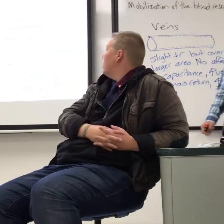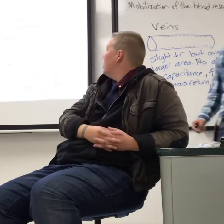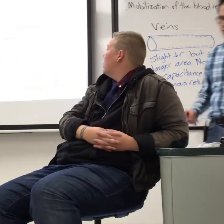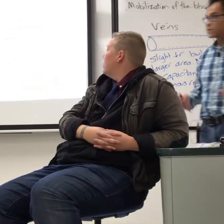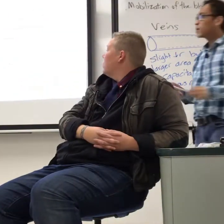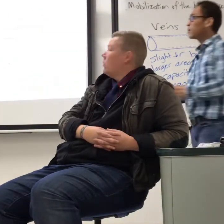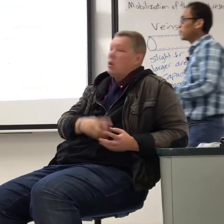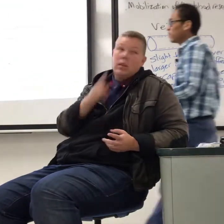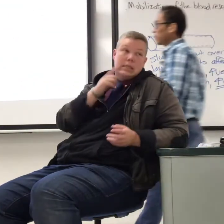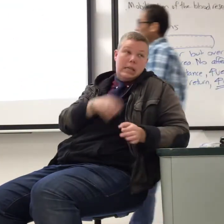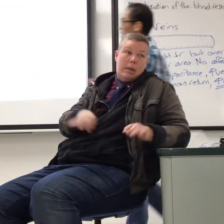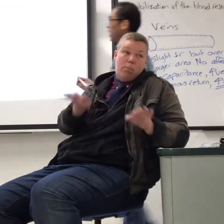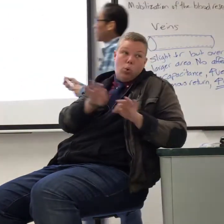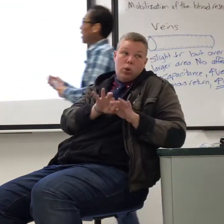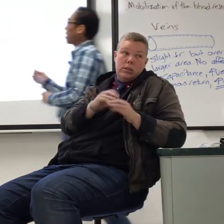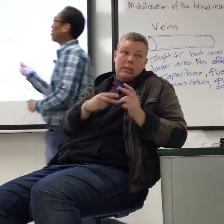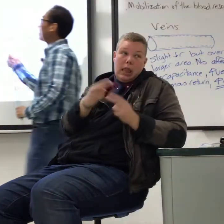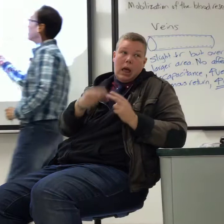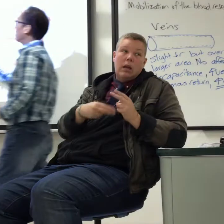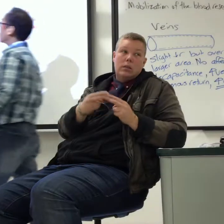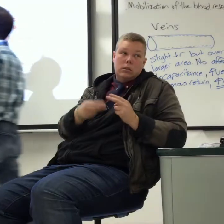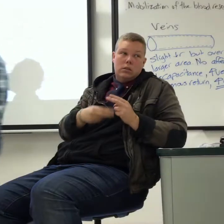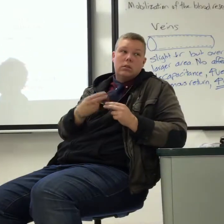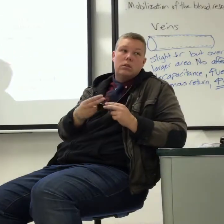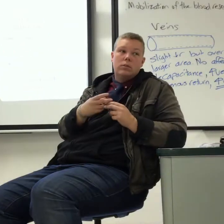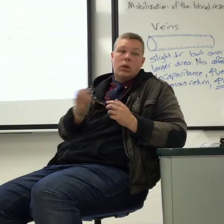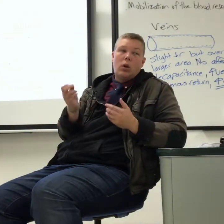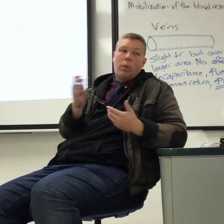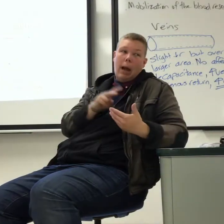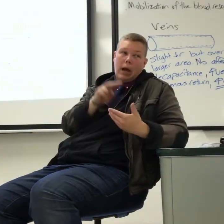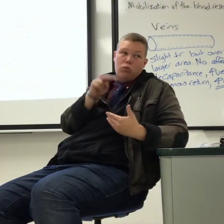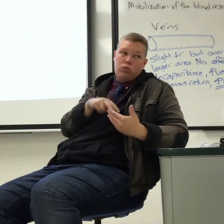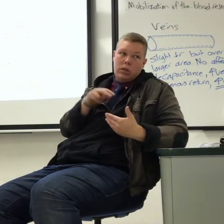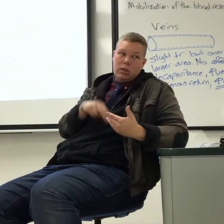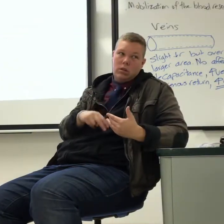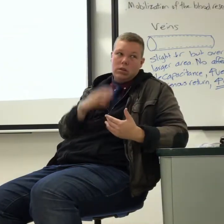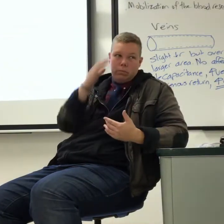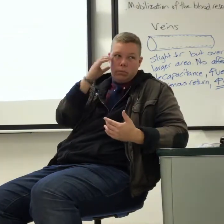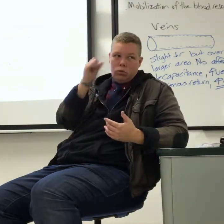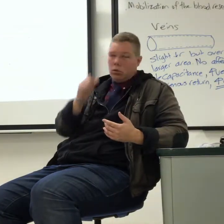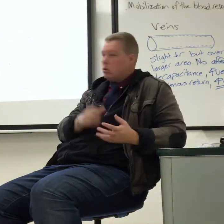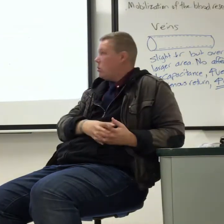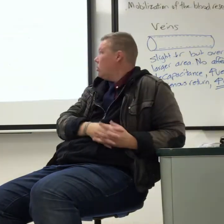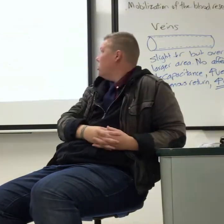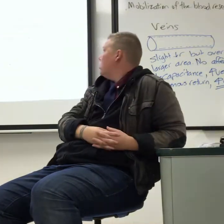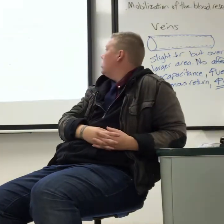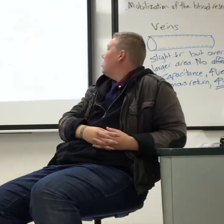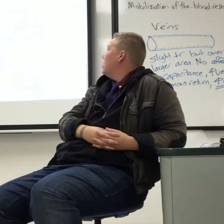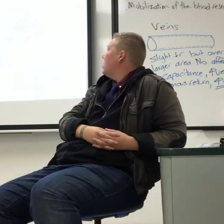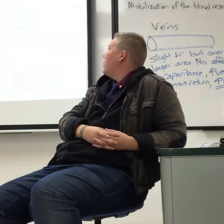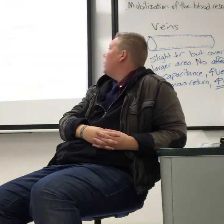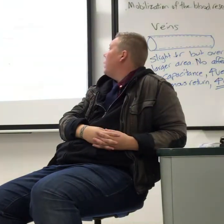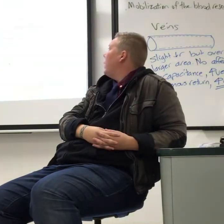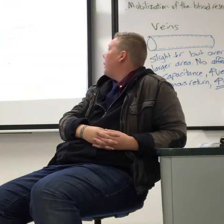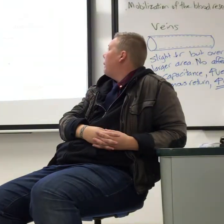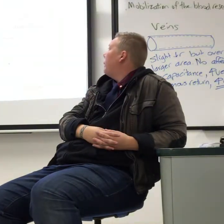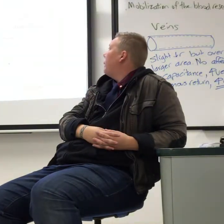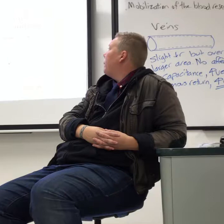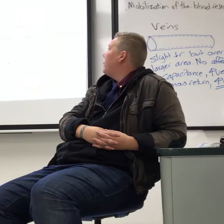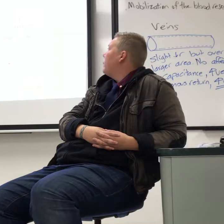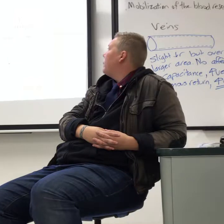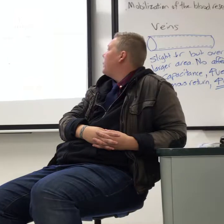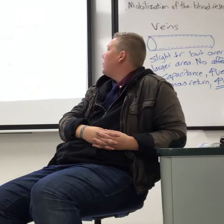have to, if you're not getting it now. So sympathetic stimulation, the venules and small veins, it generates a